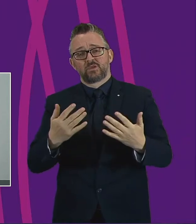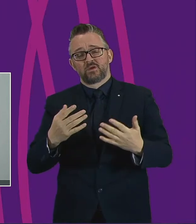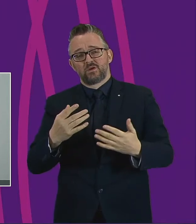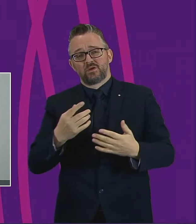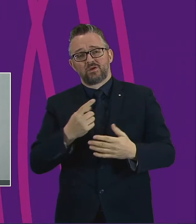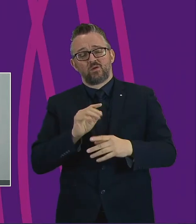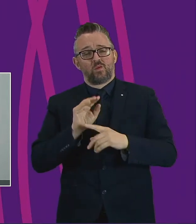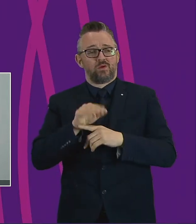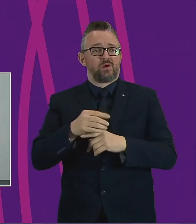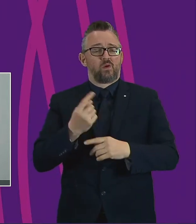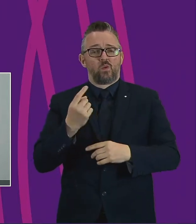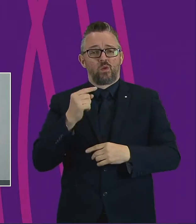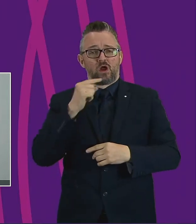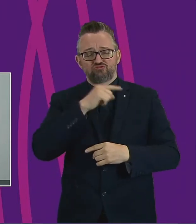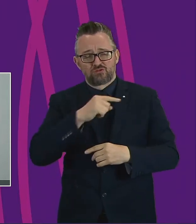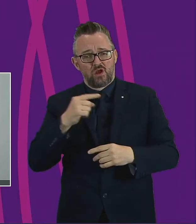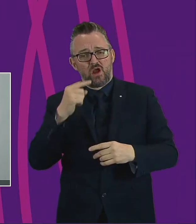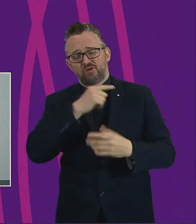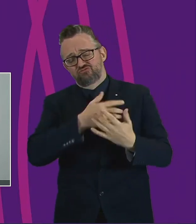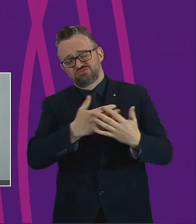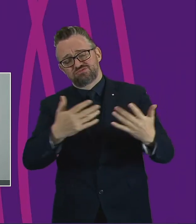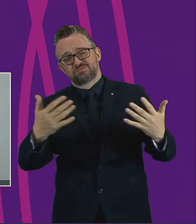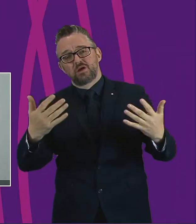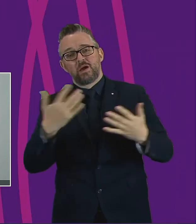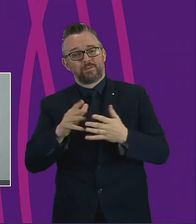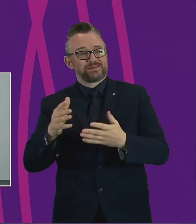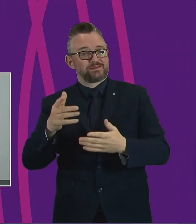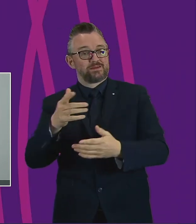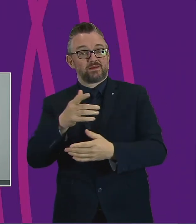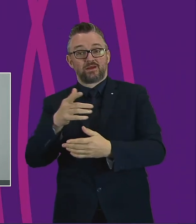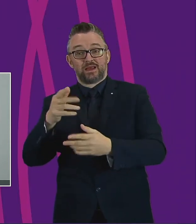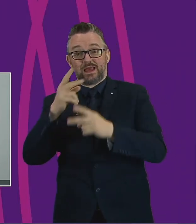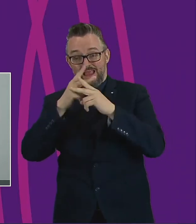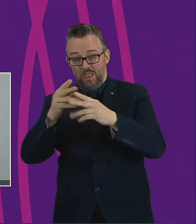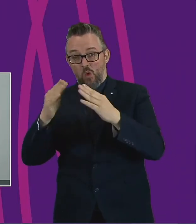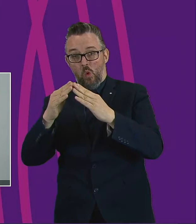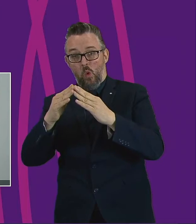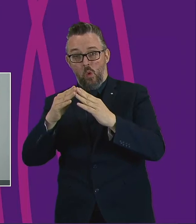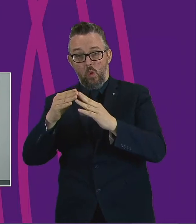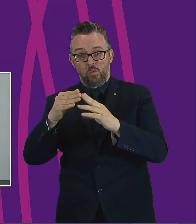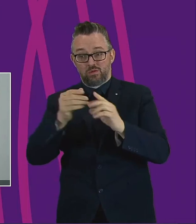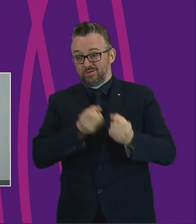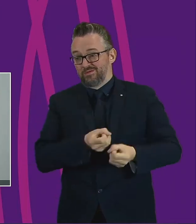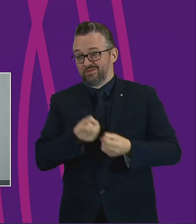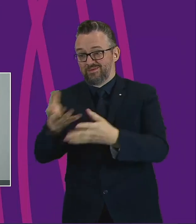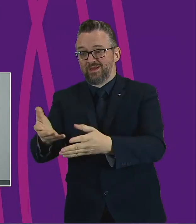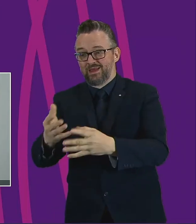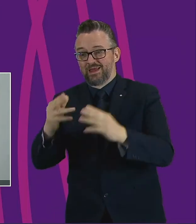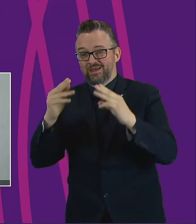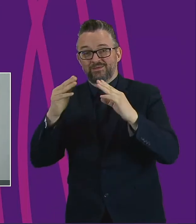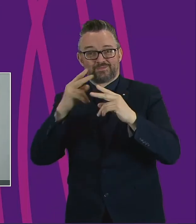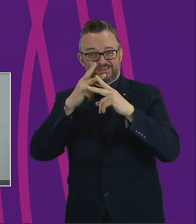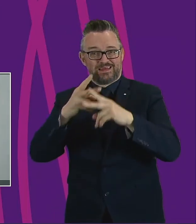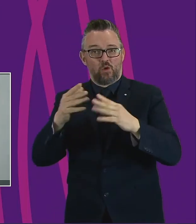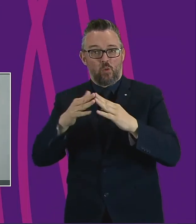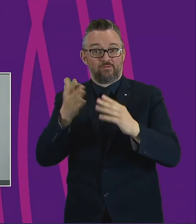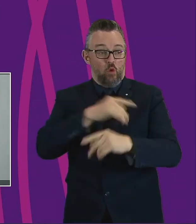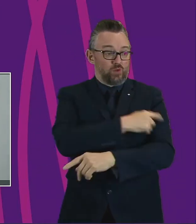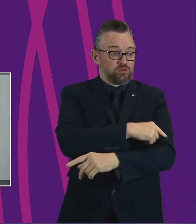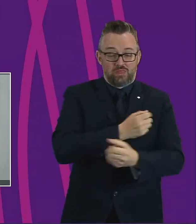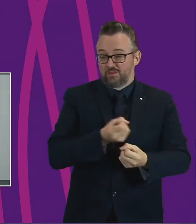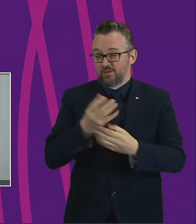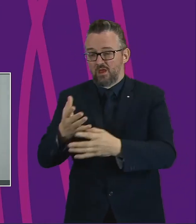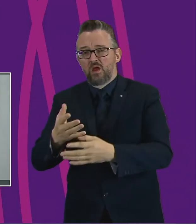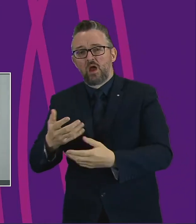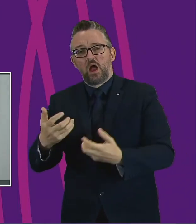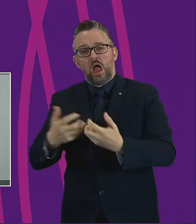who were untested, were discharged into care homes, can the Cabinet Secretary explain what steps have been taken to trace